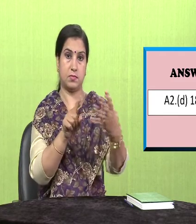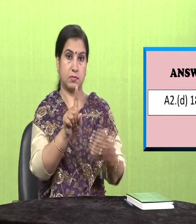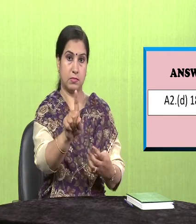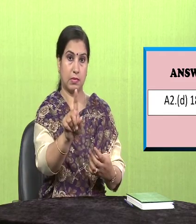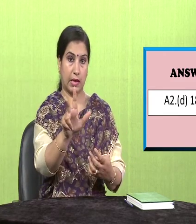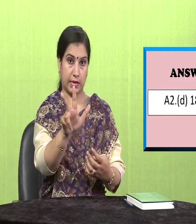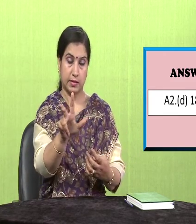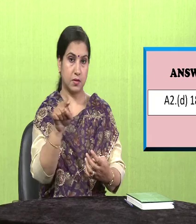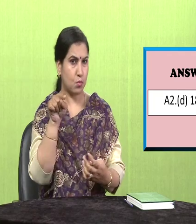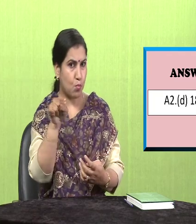18.33%.